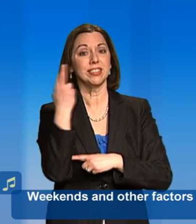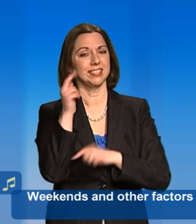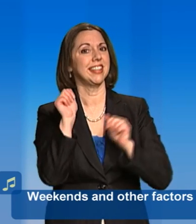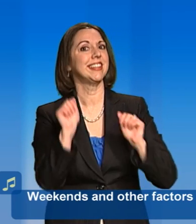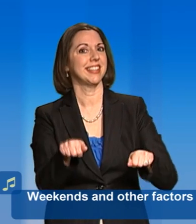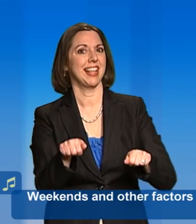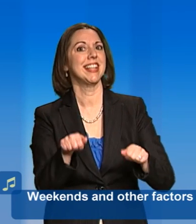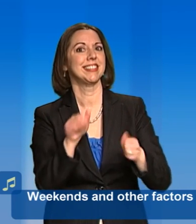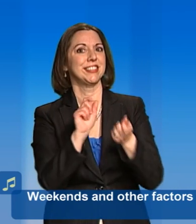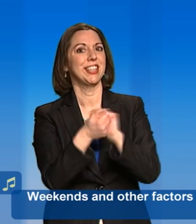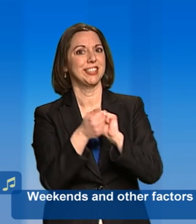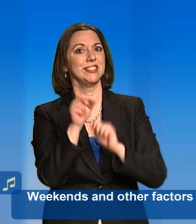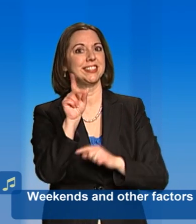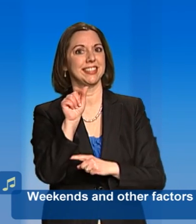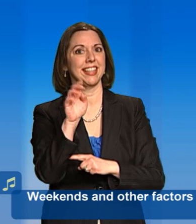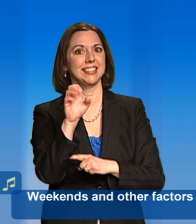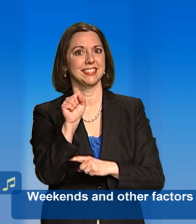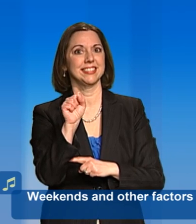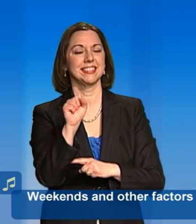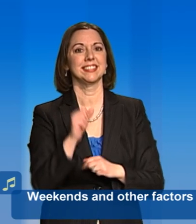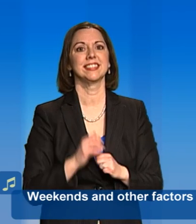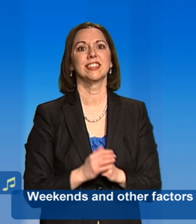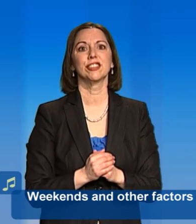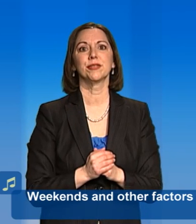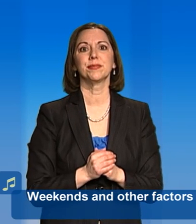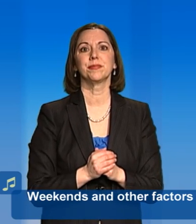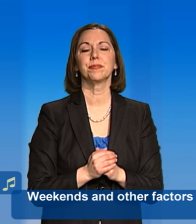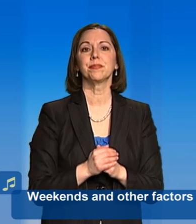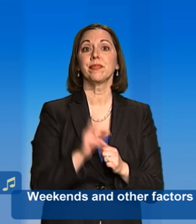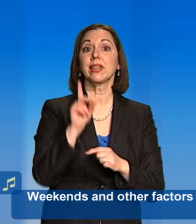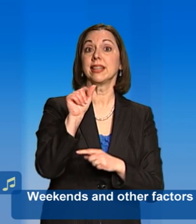Weekends and other factors can affect these dates.